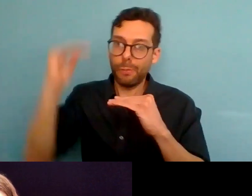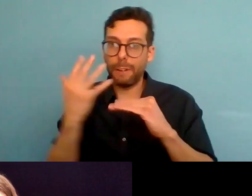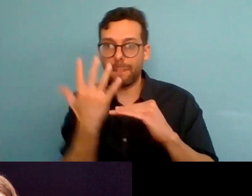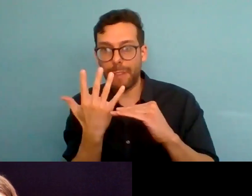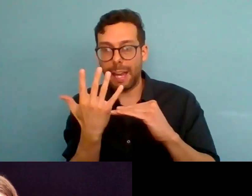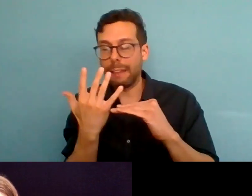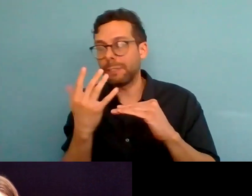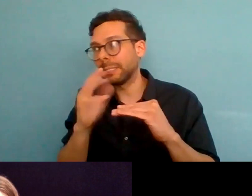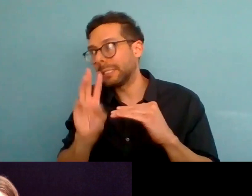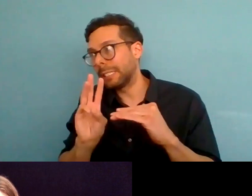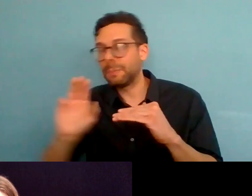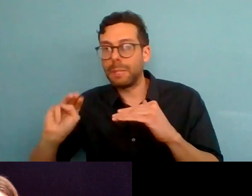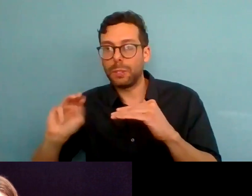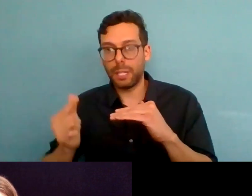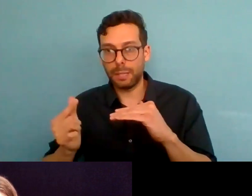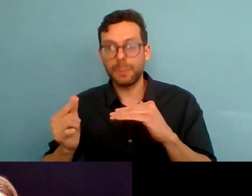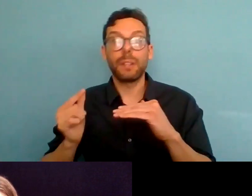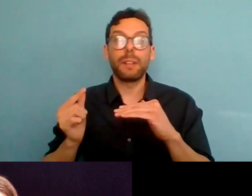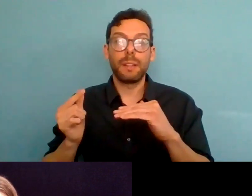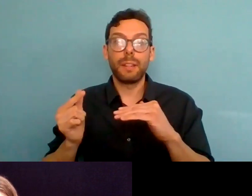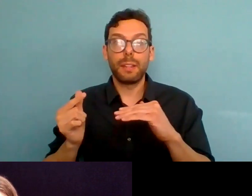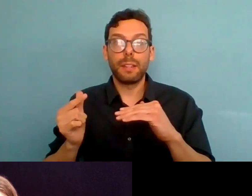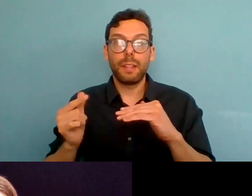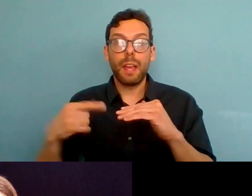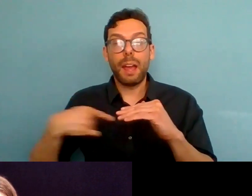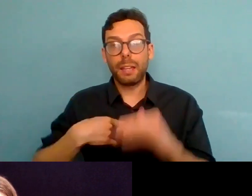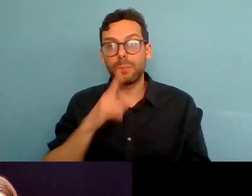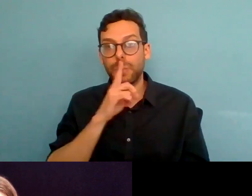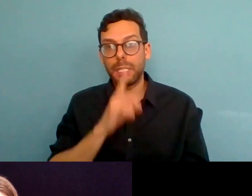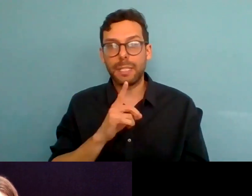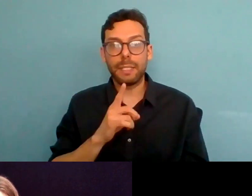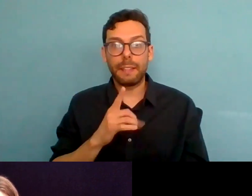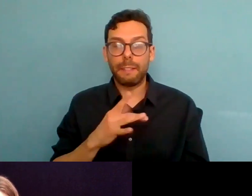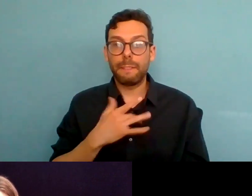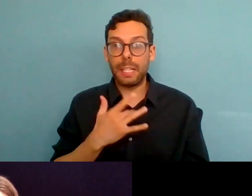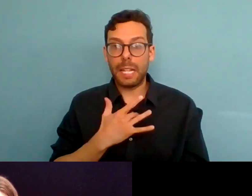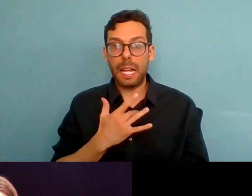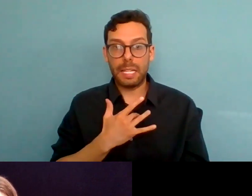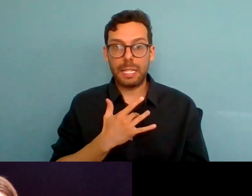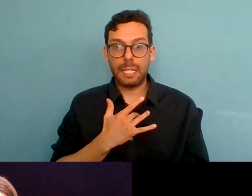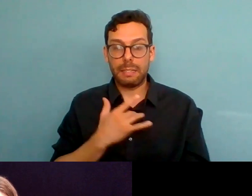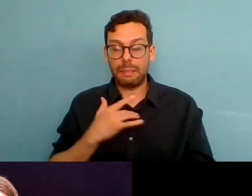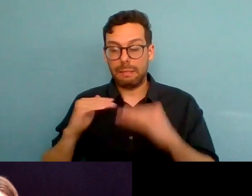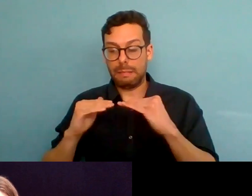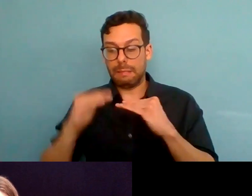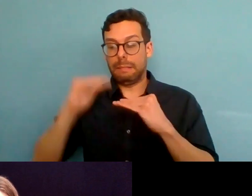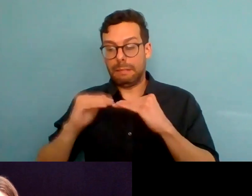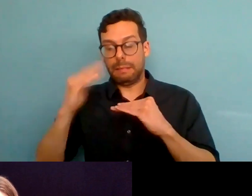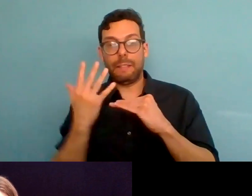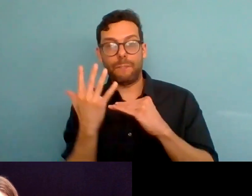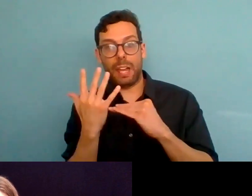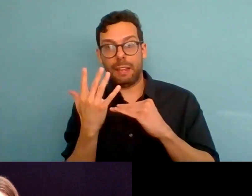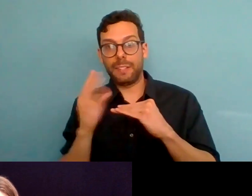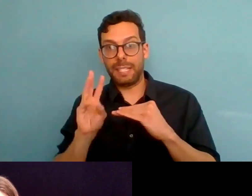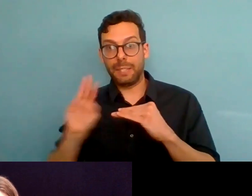milligram mark. But I really feel like those decisions past that 5-6 milligram mark should